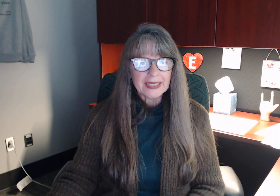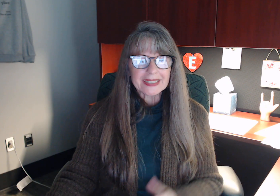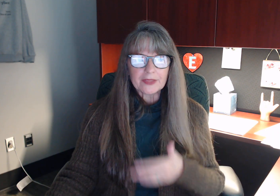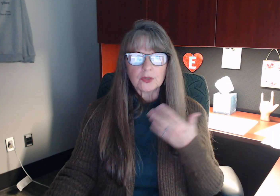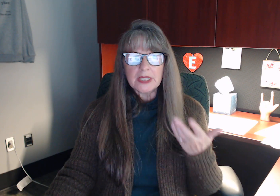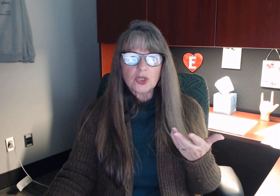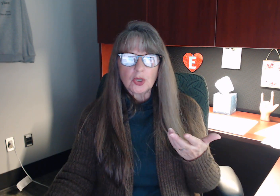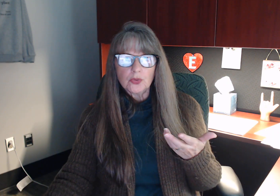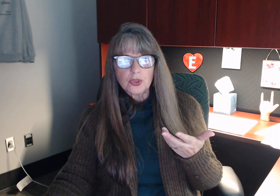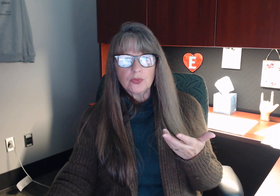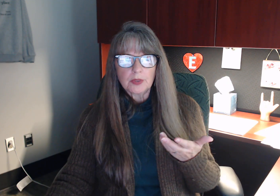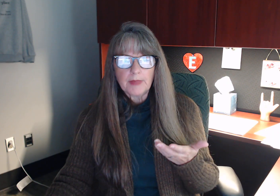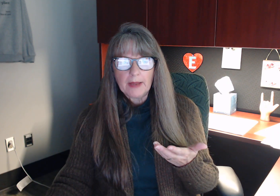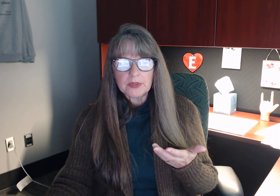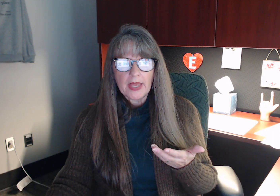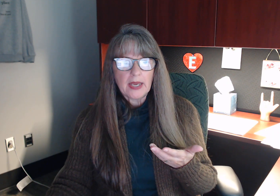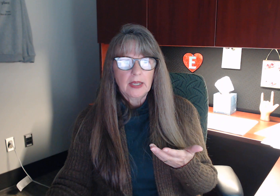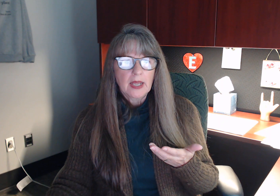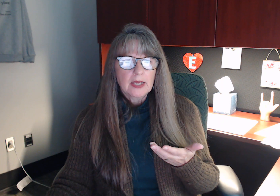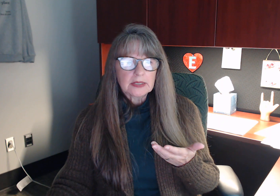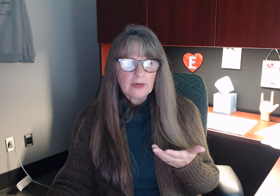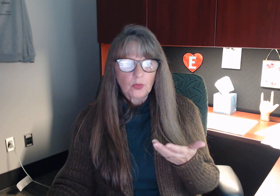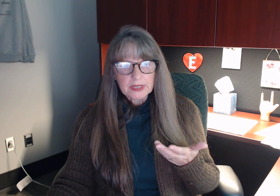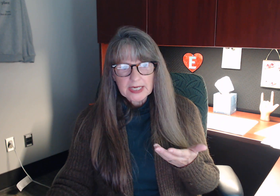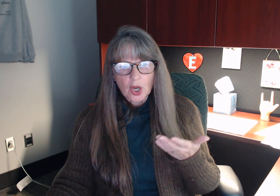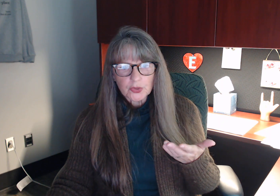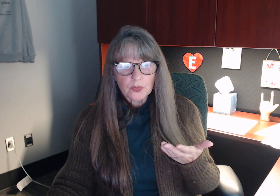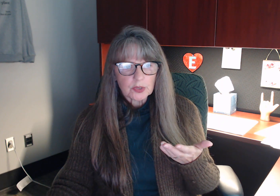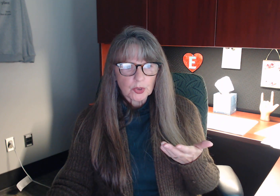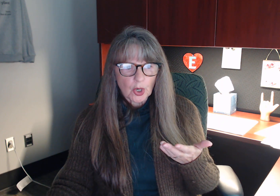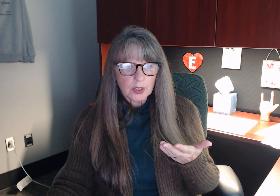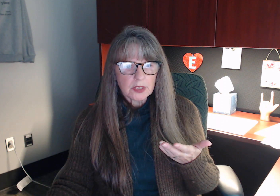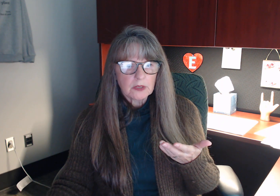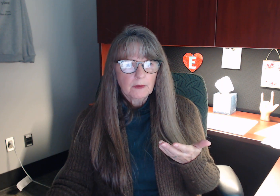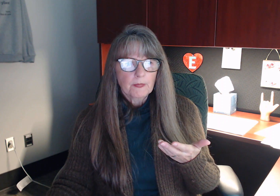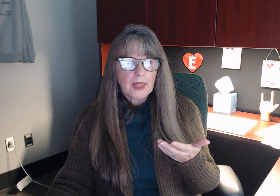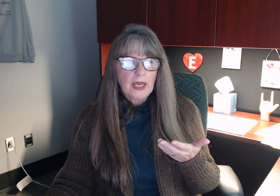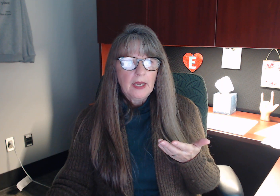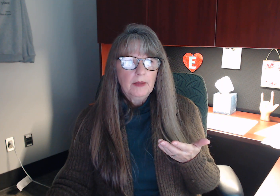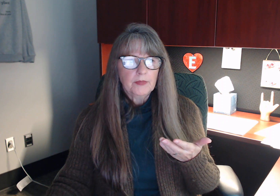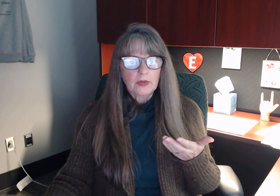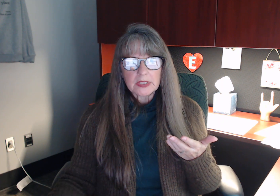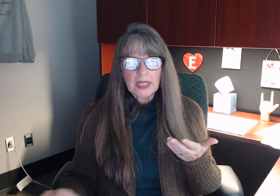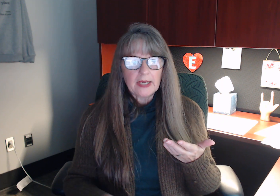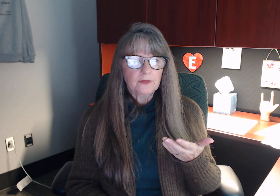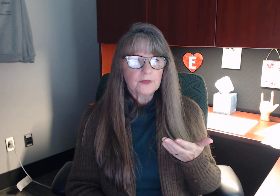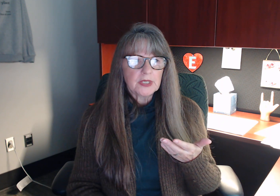Slide 13 shows you some maps of that. Slide 14 also and some charts. On slide 15,